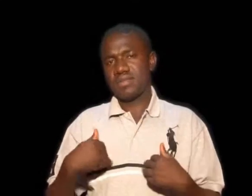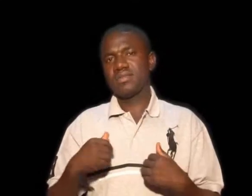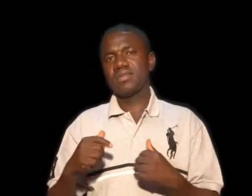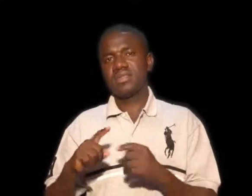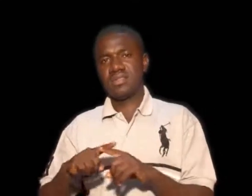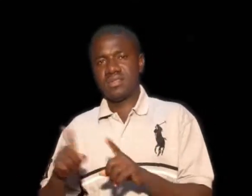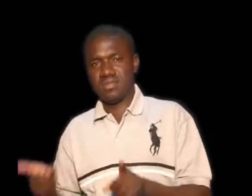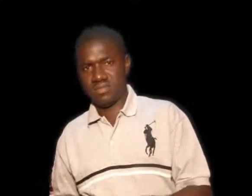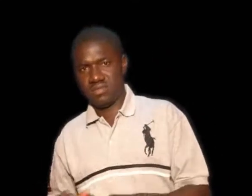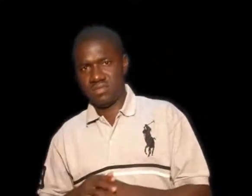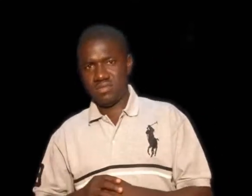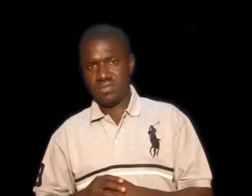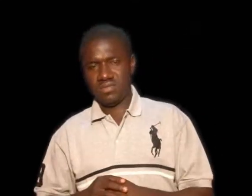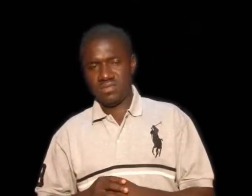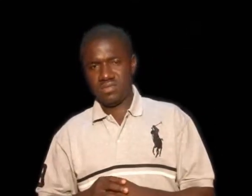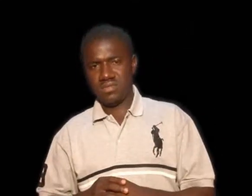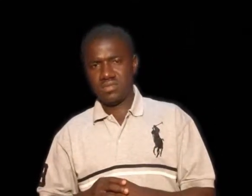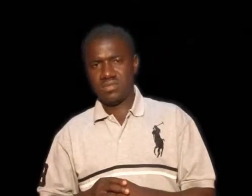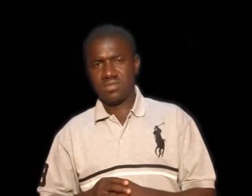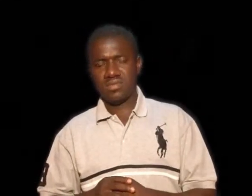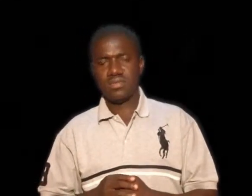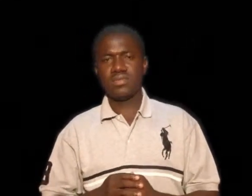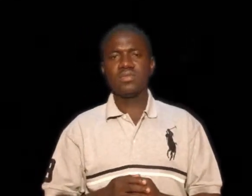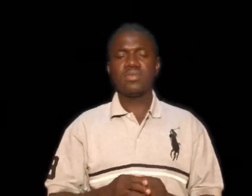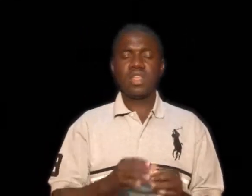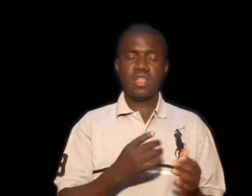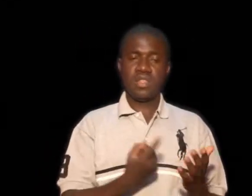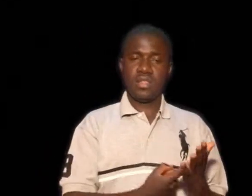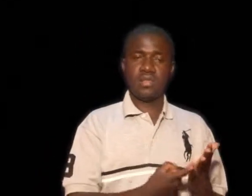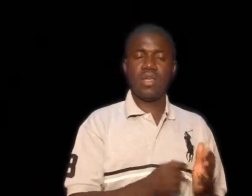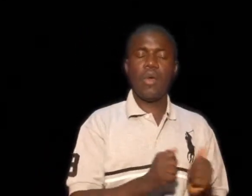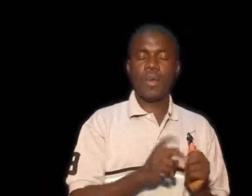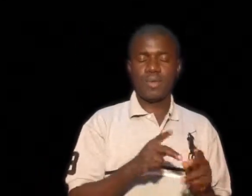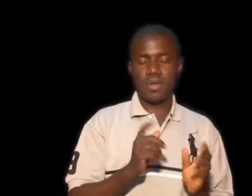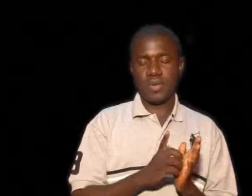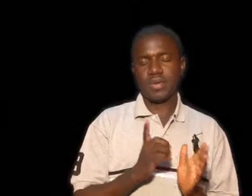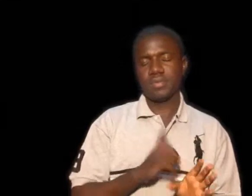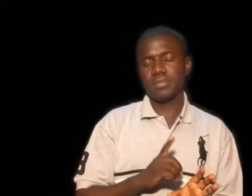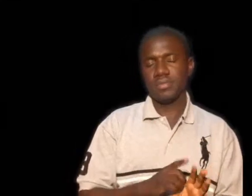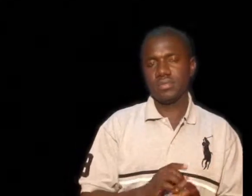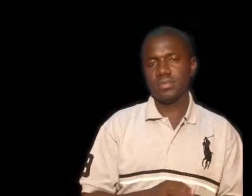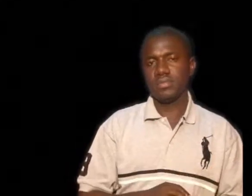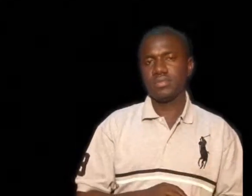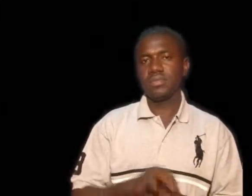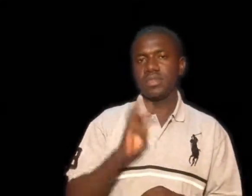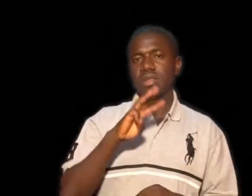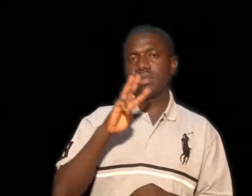else. Source: The Basics. Interacting with people with disabilities.